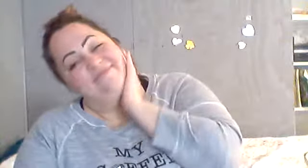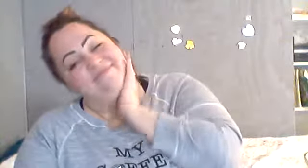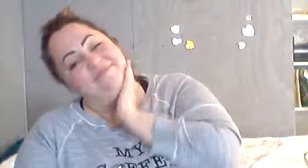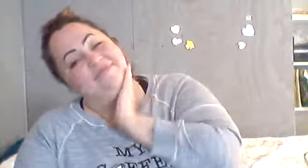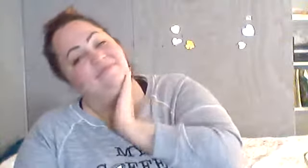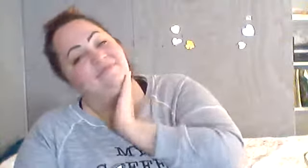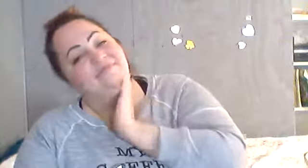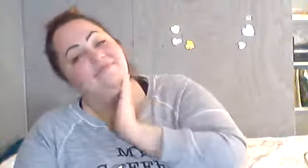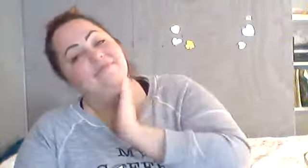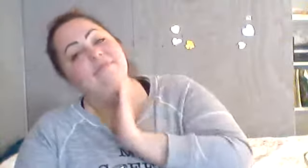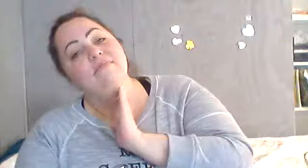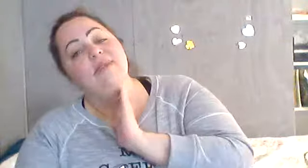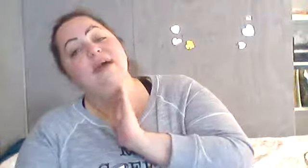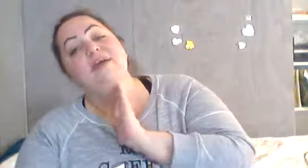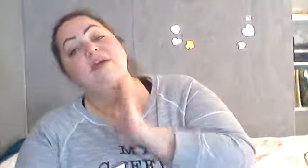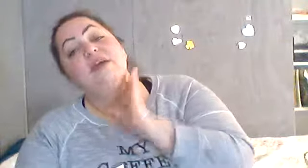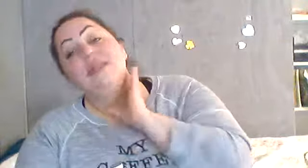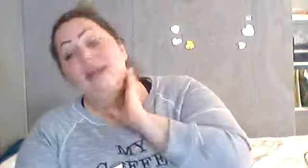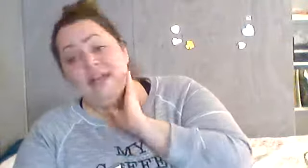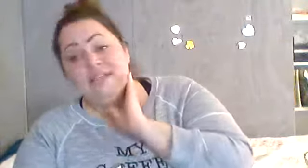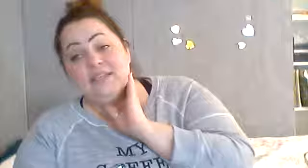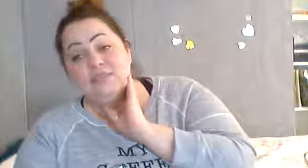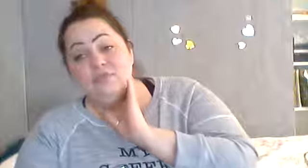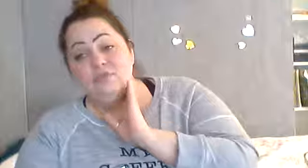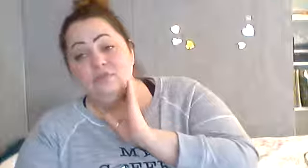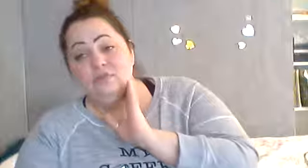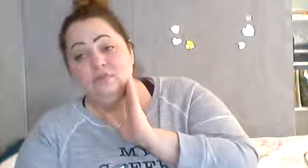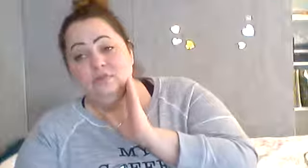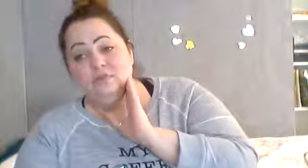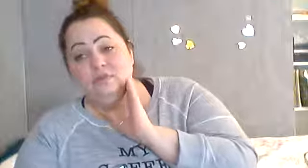um, you're gonna like ASL too.